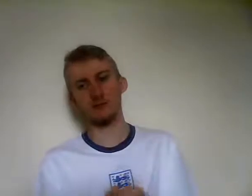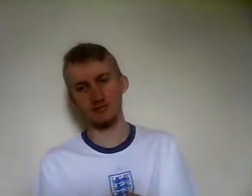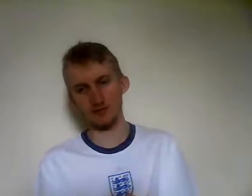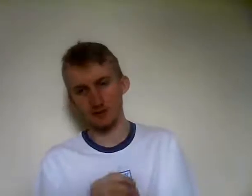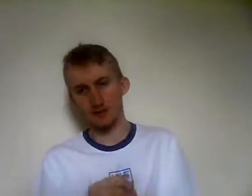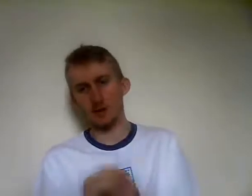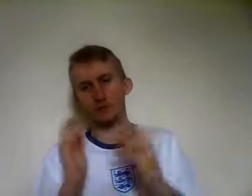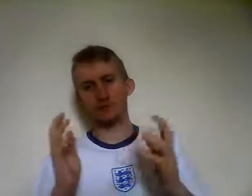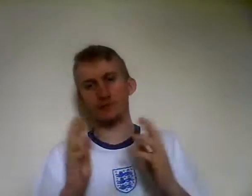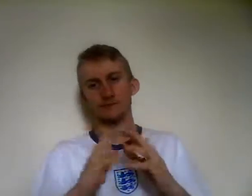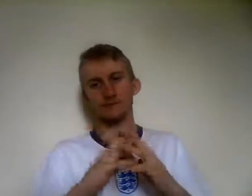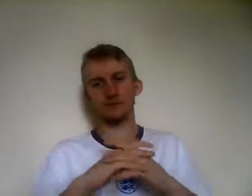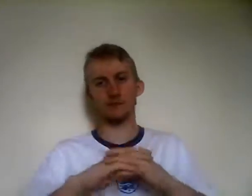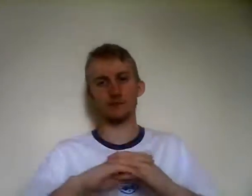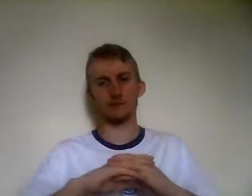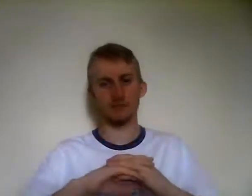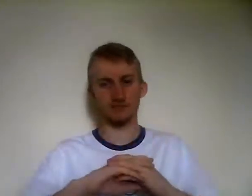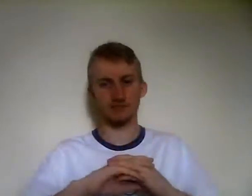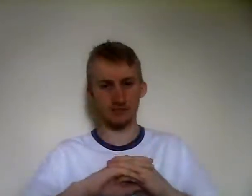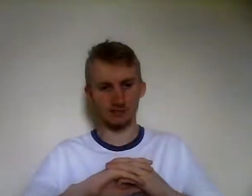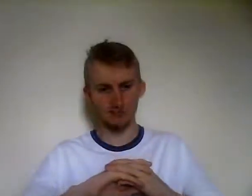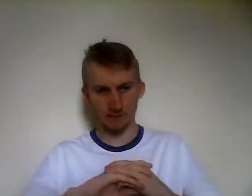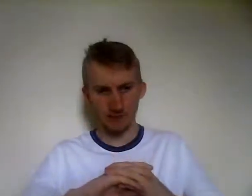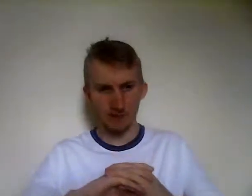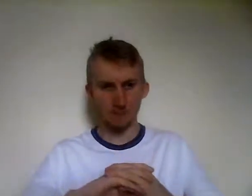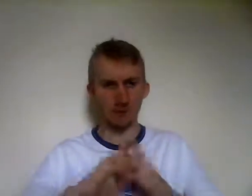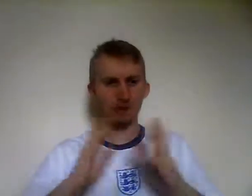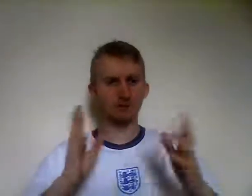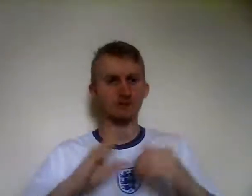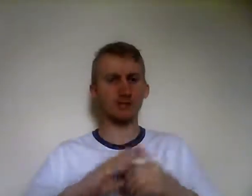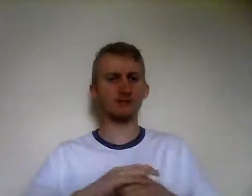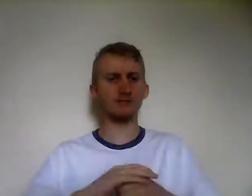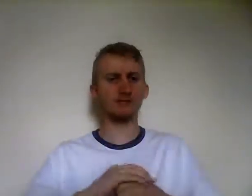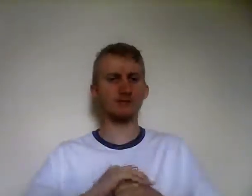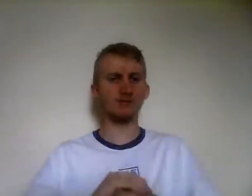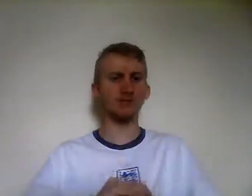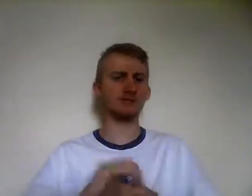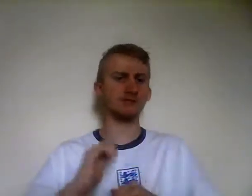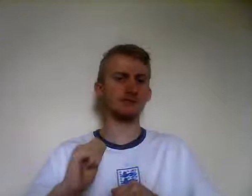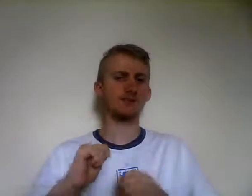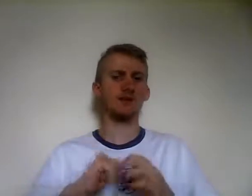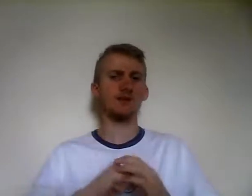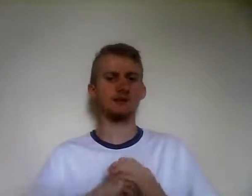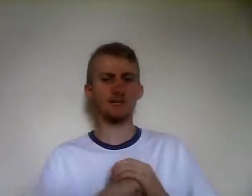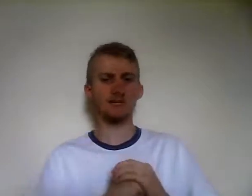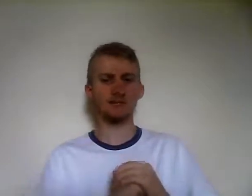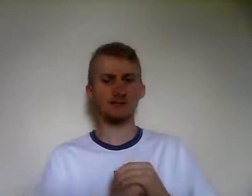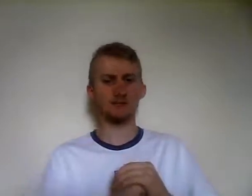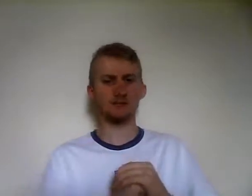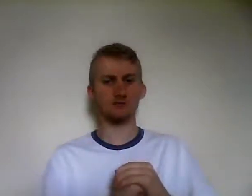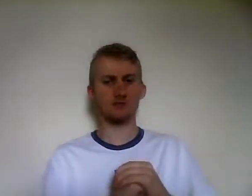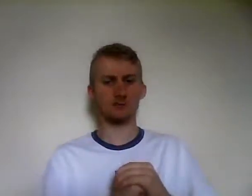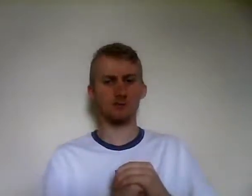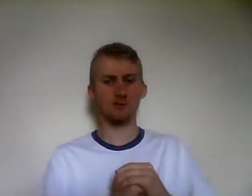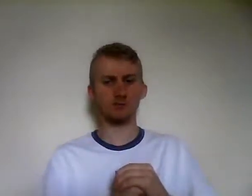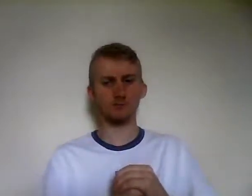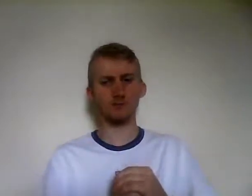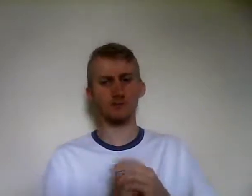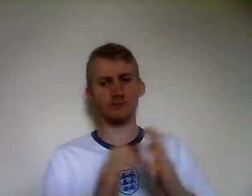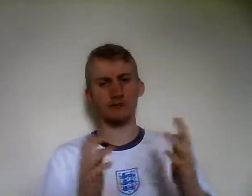MPs on the 10th of December 2013. Barker was sacked early in the following season for speaking to League Two side Portsmouth about their